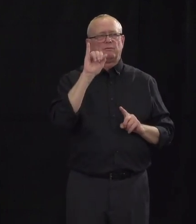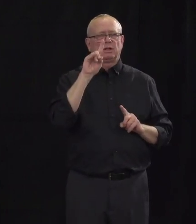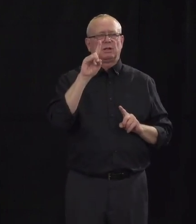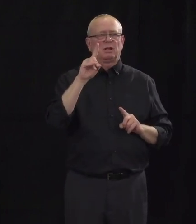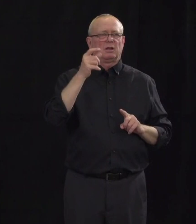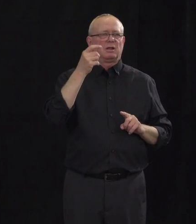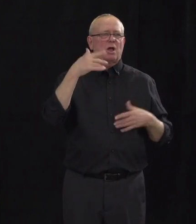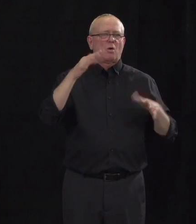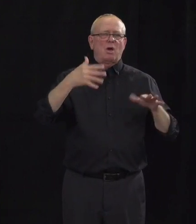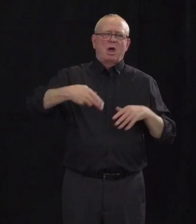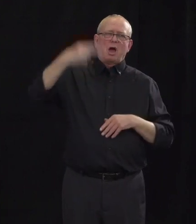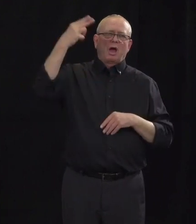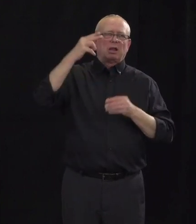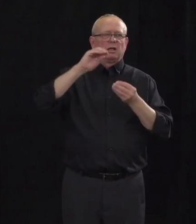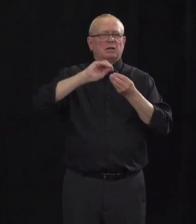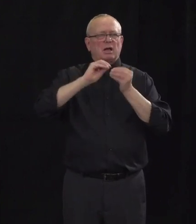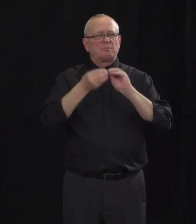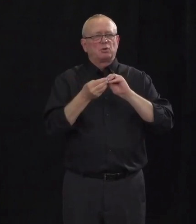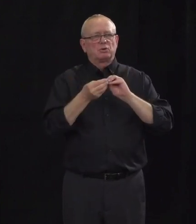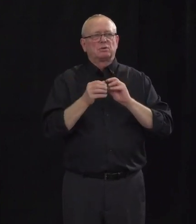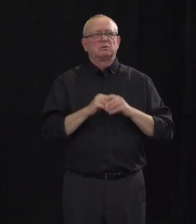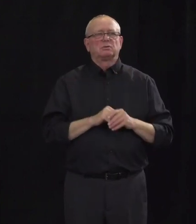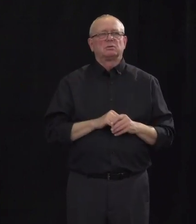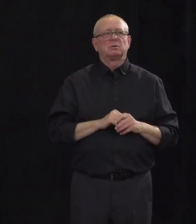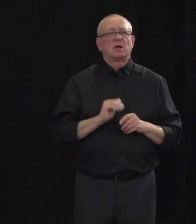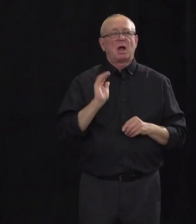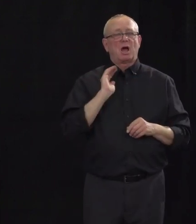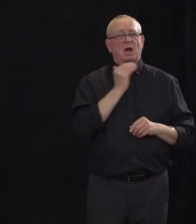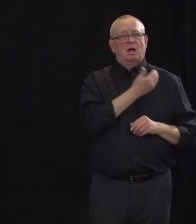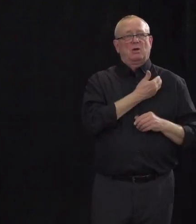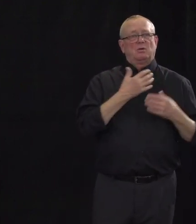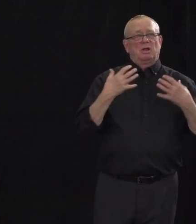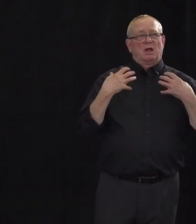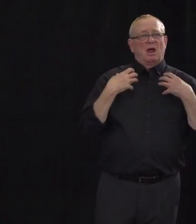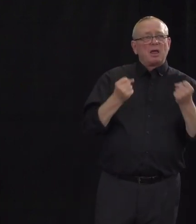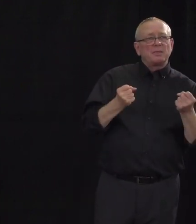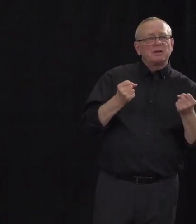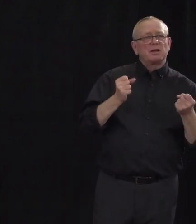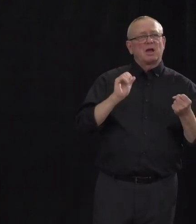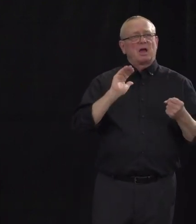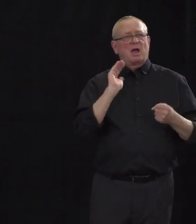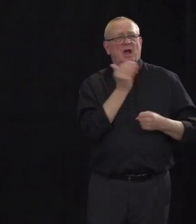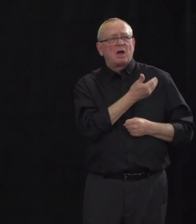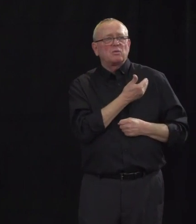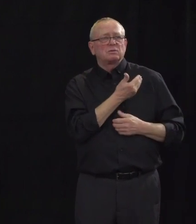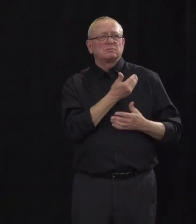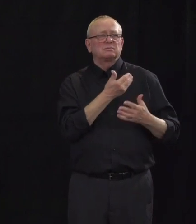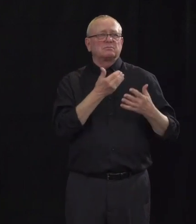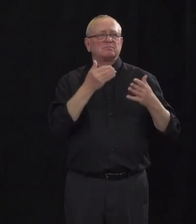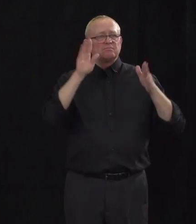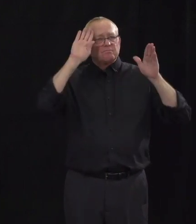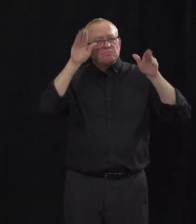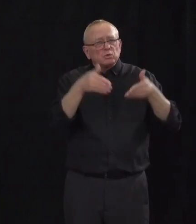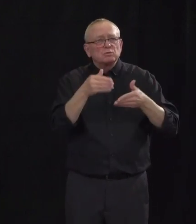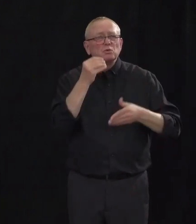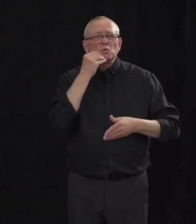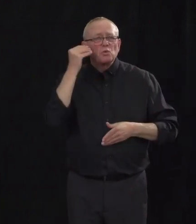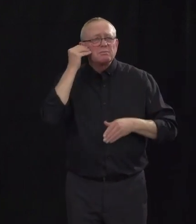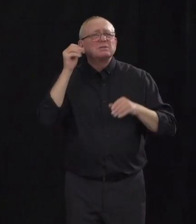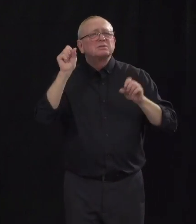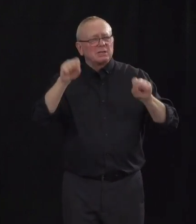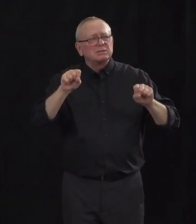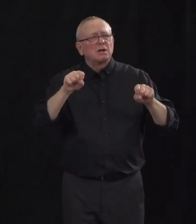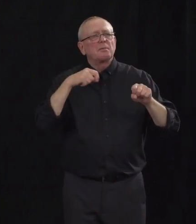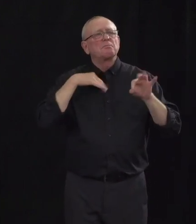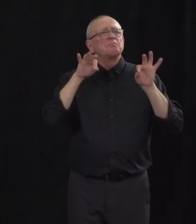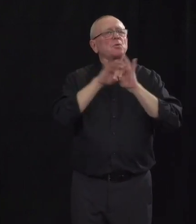should be watching what happens not just at home, but in other places. And if they are making